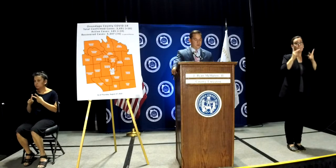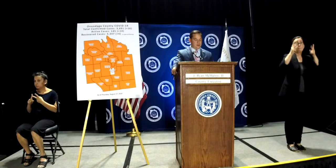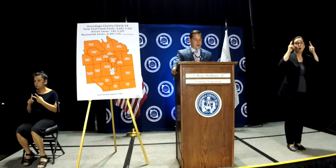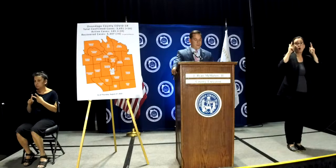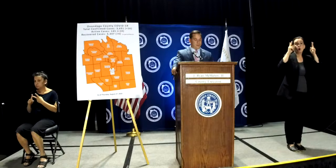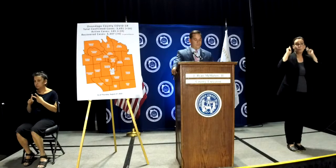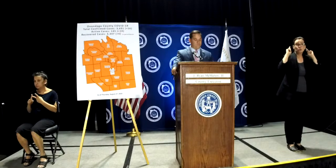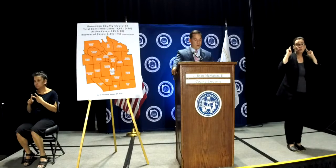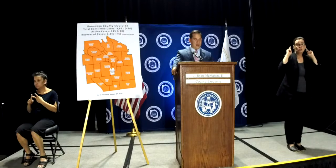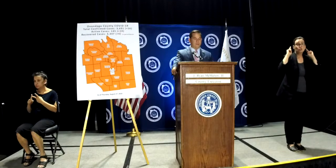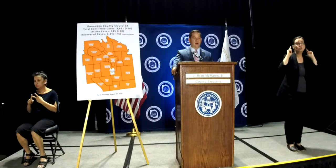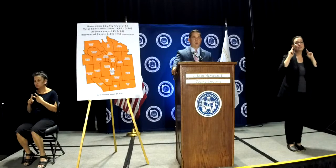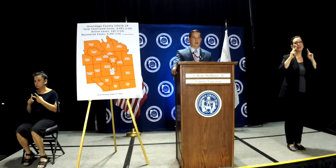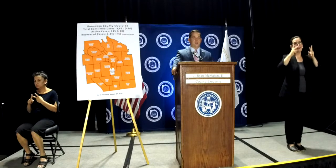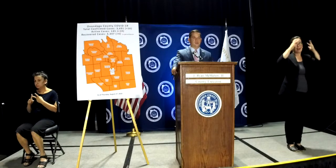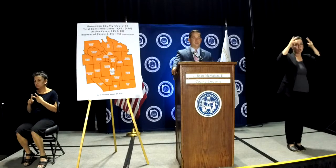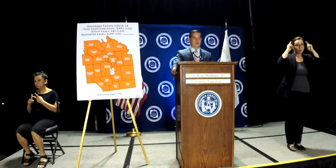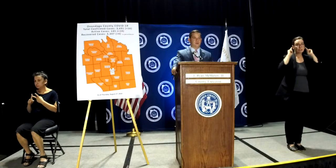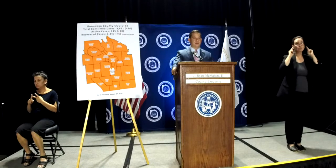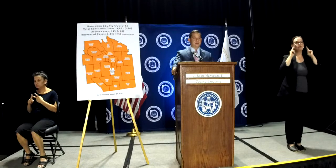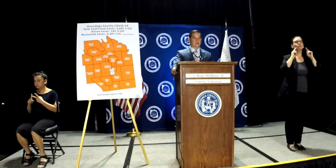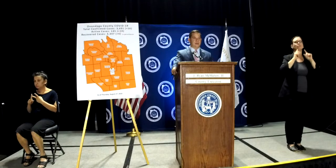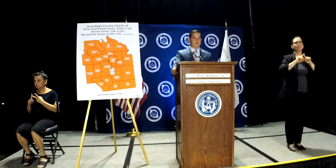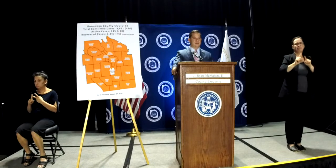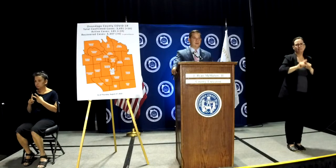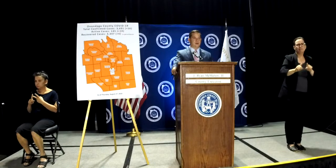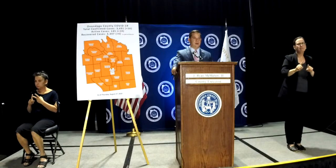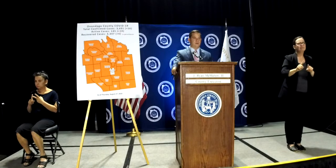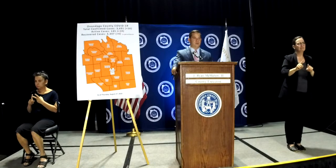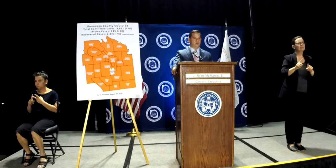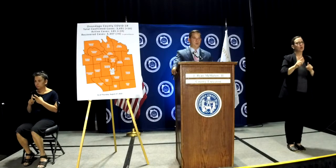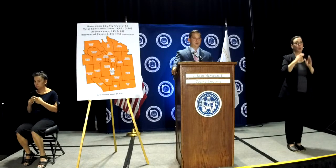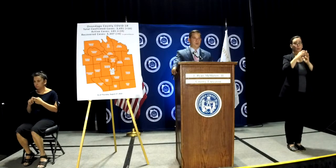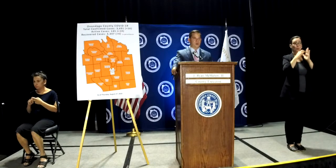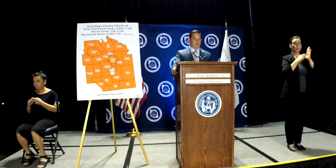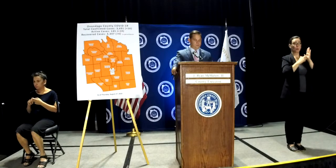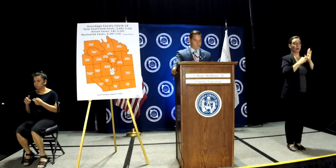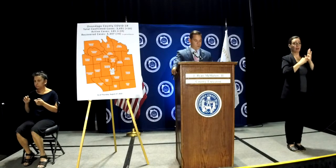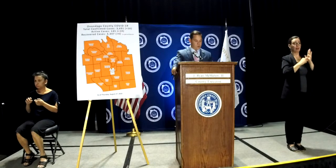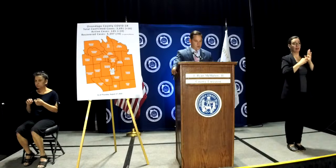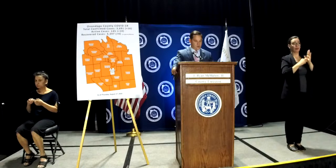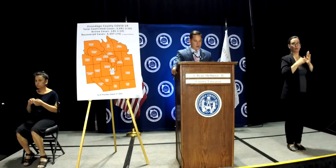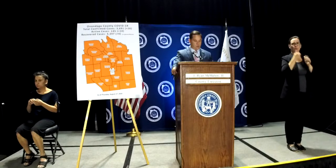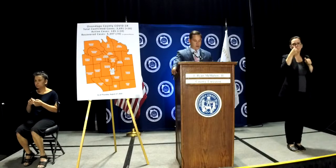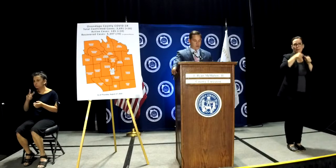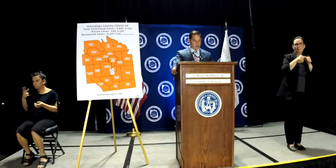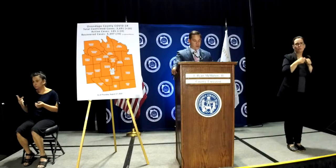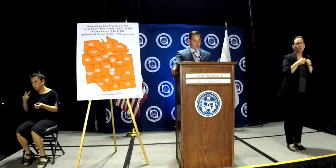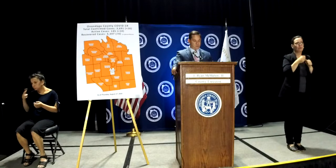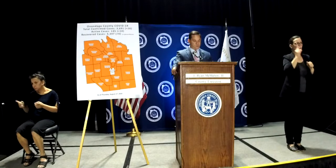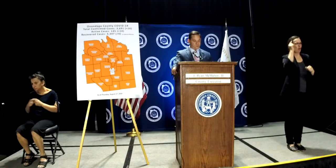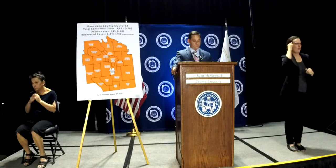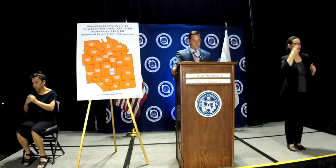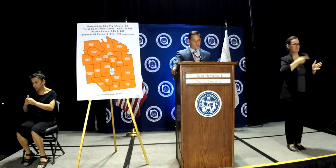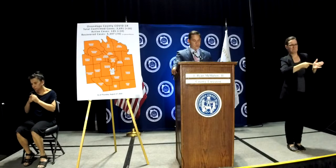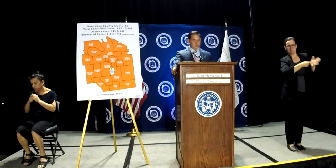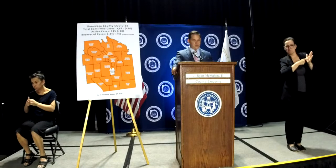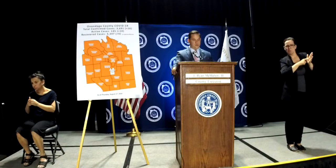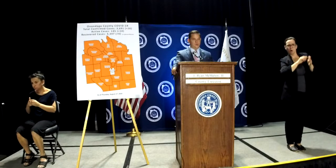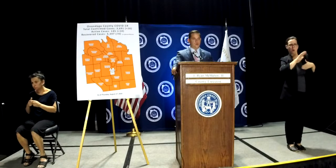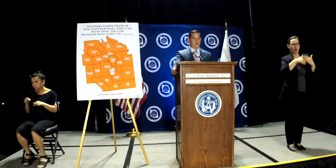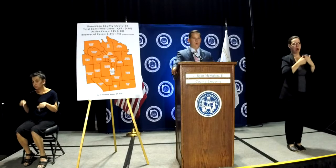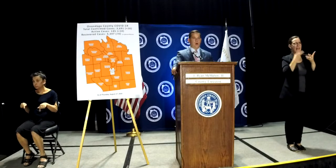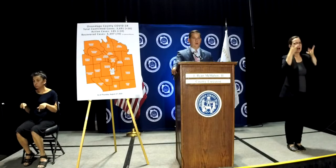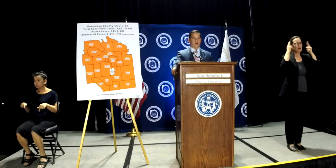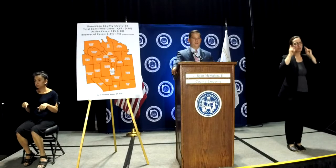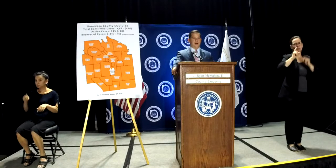field, there had been a regulation that you needed to get tested every 2 weeks for COVID. That regulation